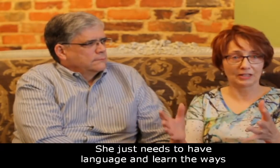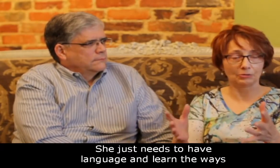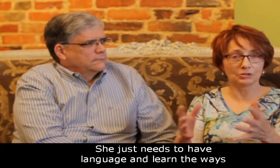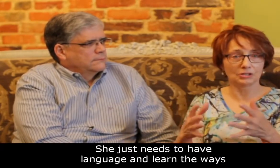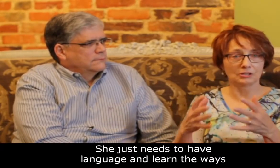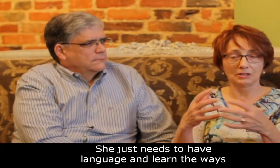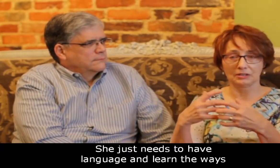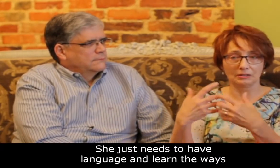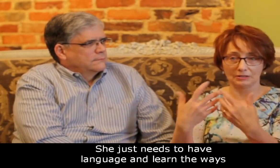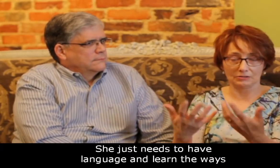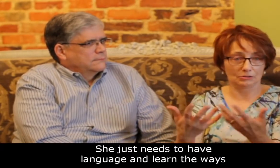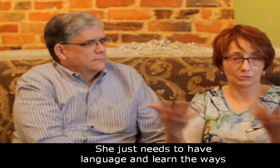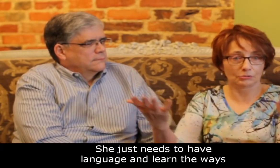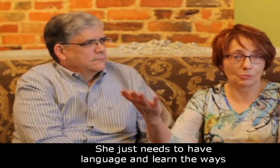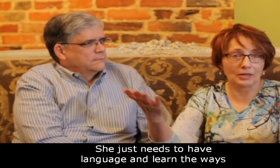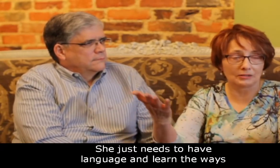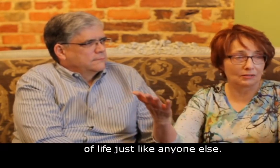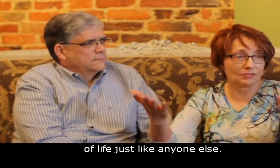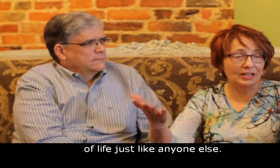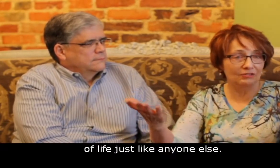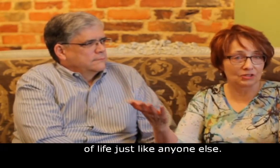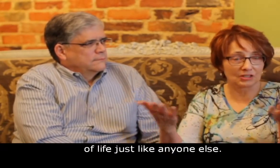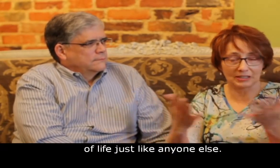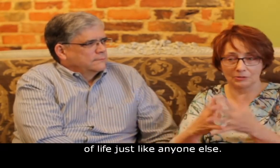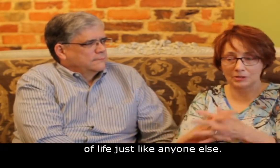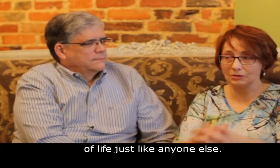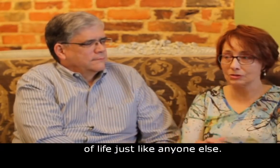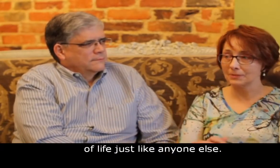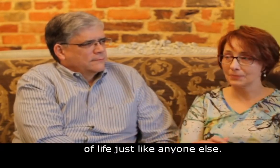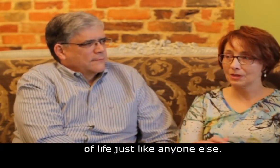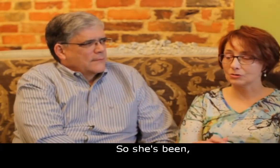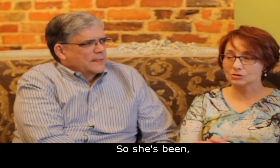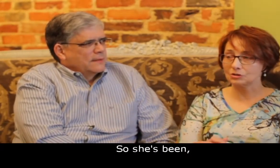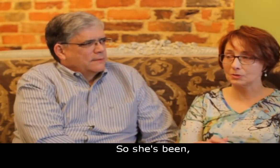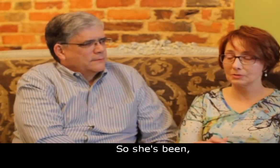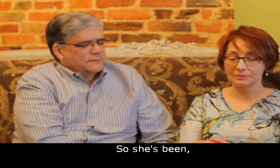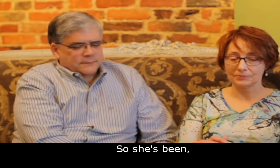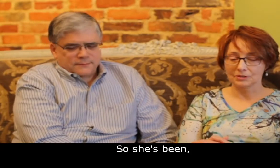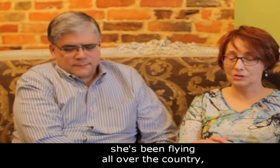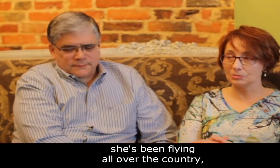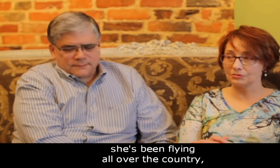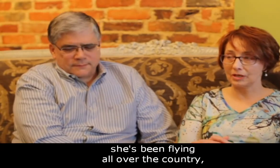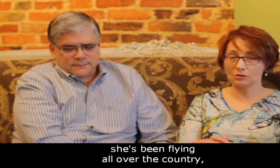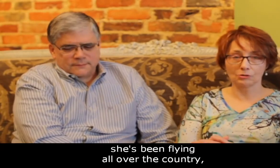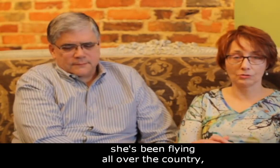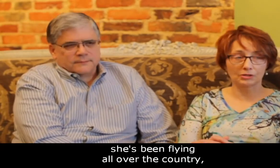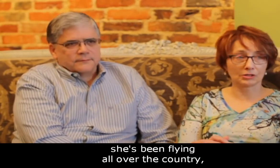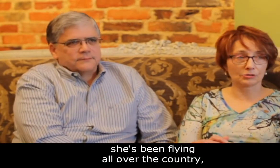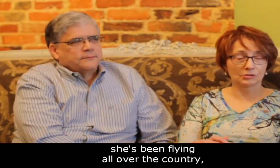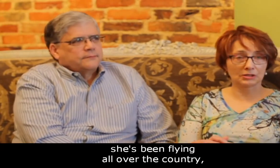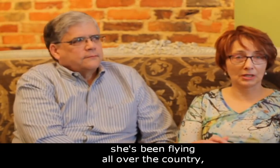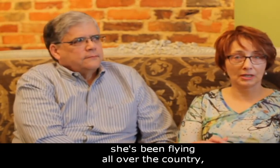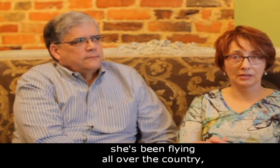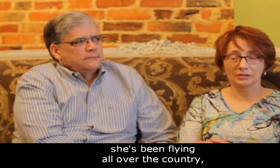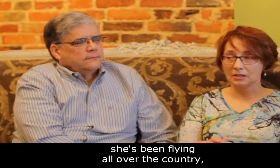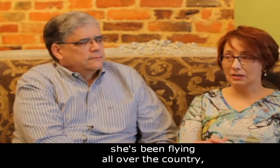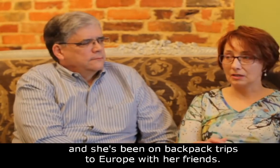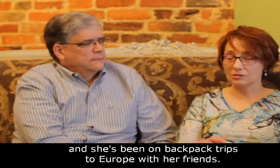language and learn the ways of life, just like anyone else. So she's been flying all over the country, and she's been